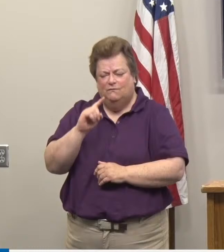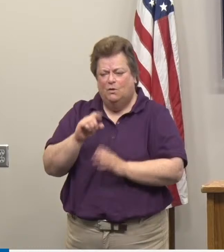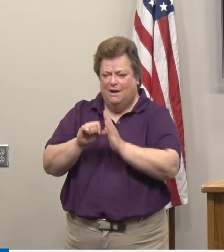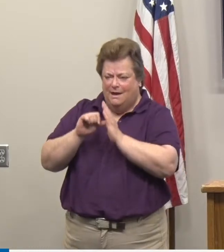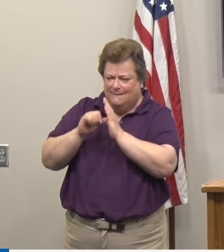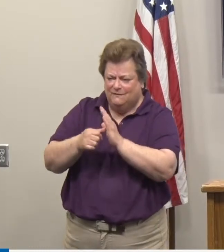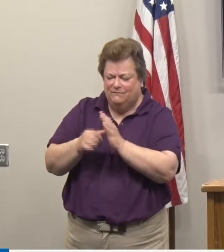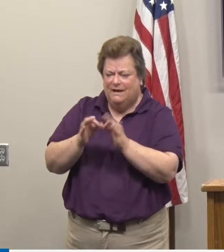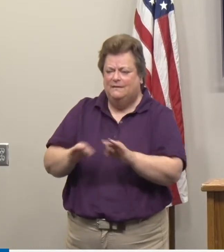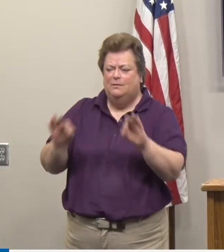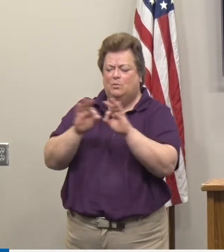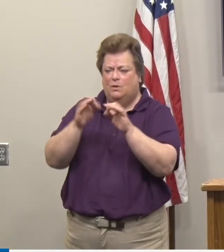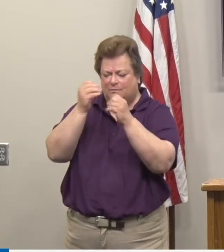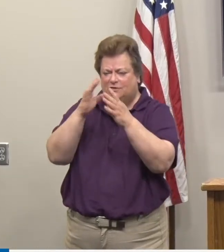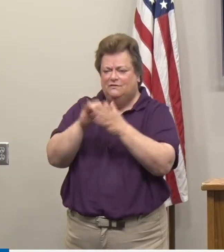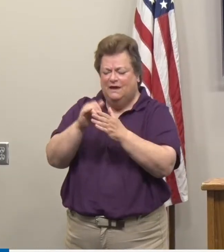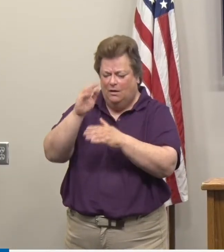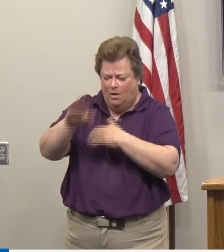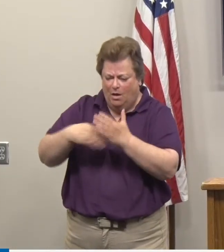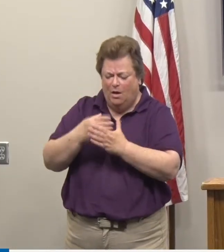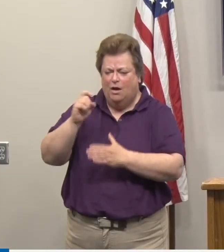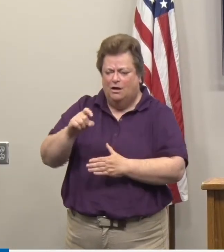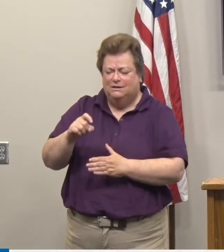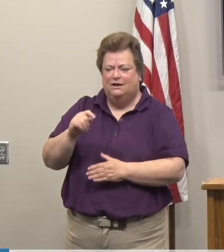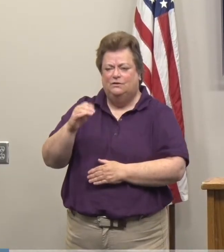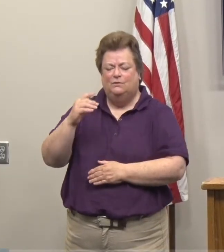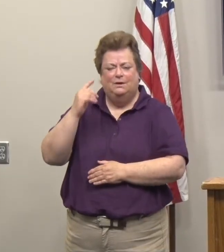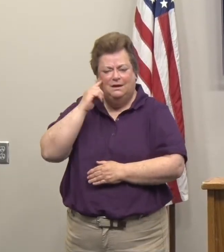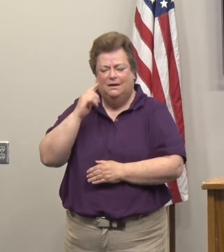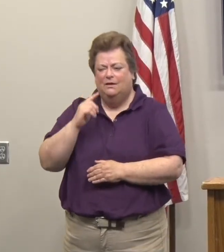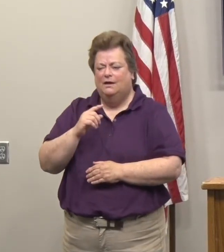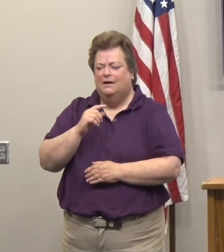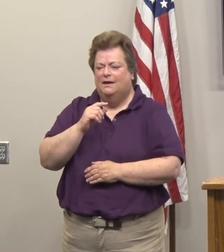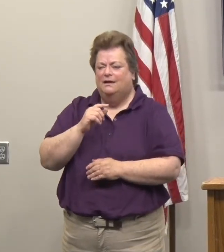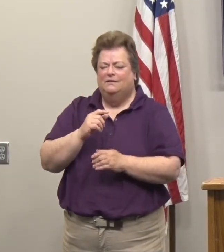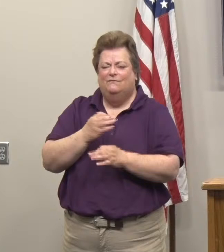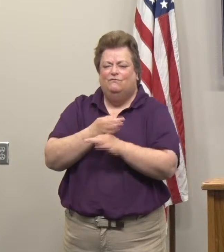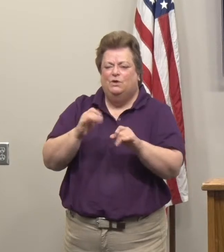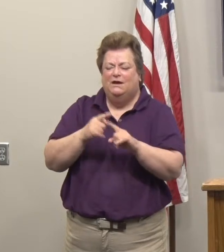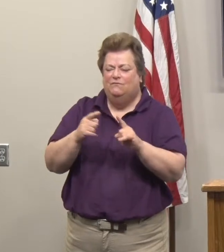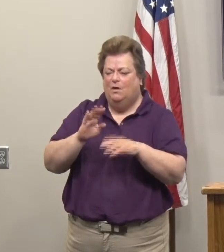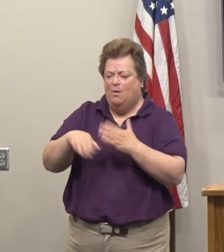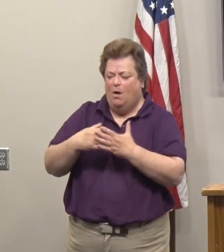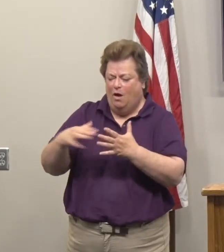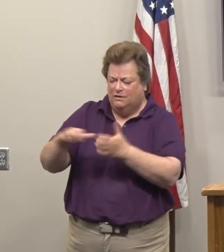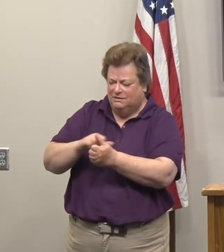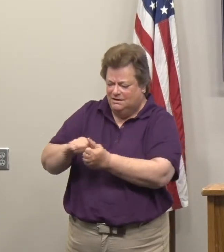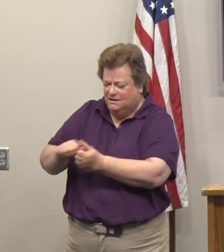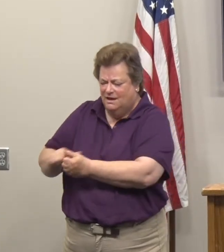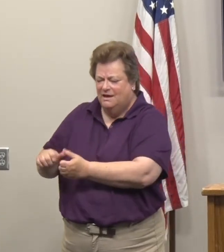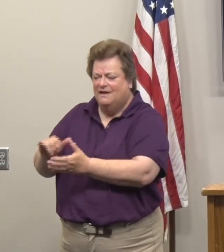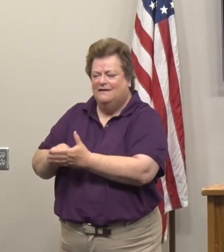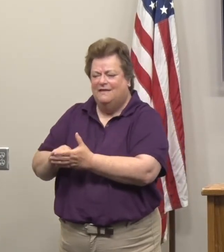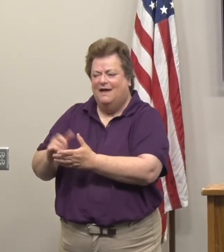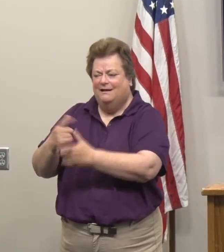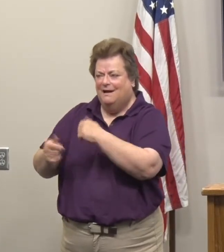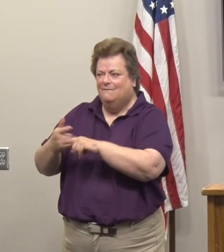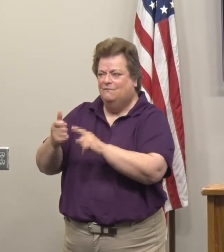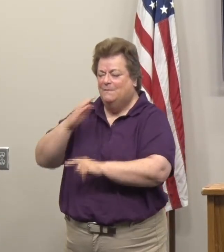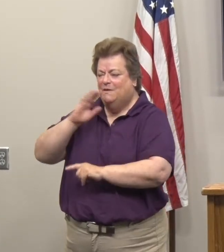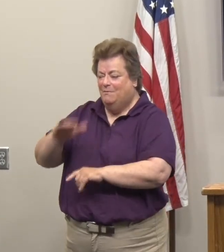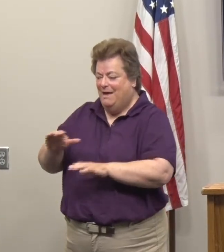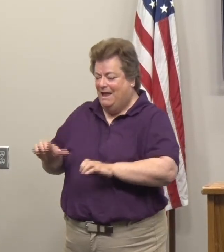messages that everyone needs to hear, free from the destructive distraction created by a small number of bad actors looking to take advantage